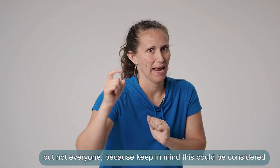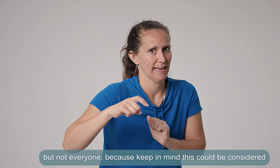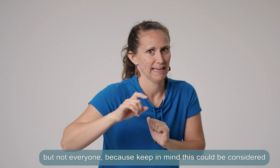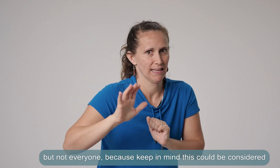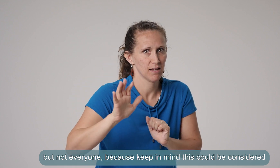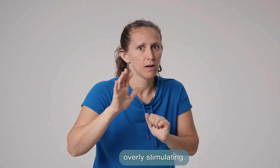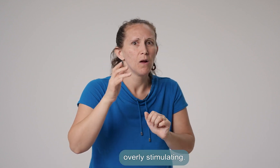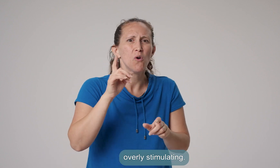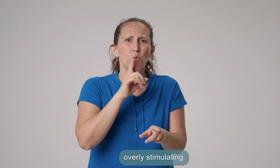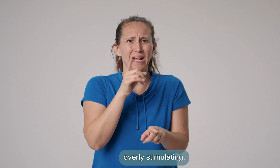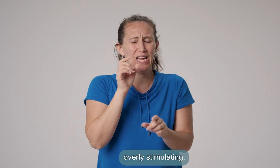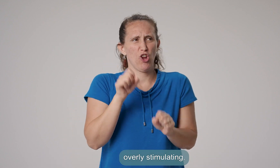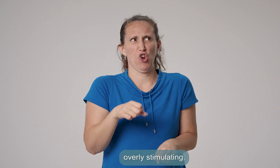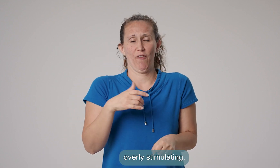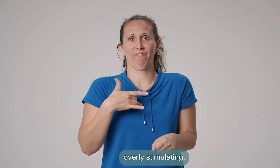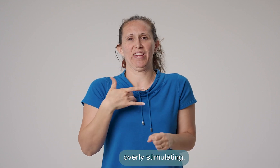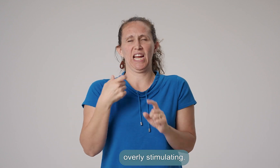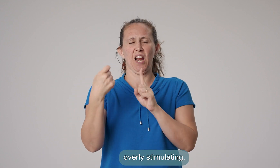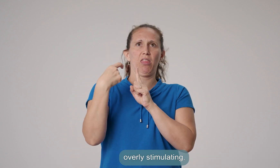be considered overly stimulating.